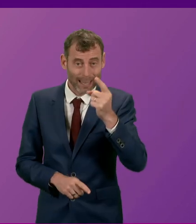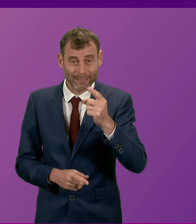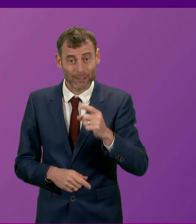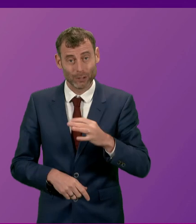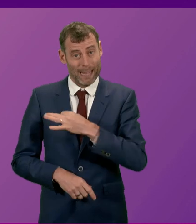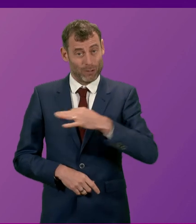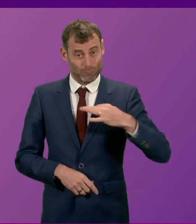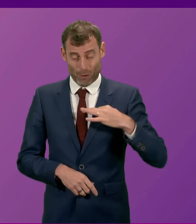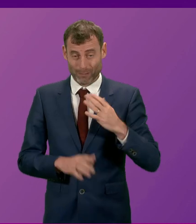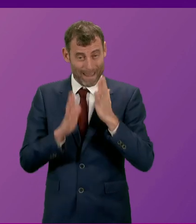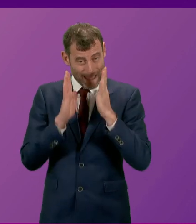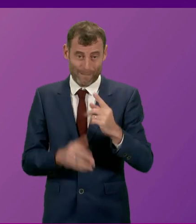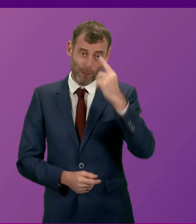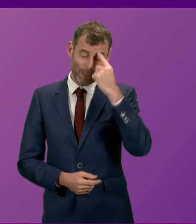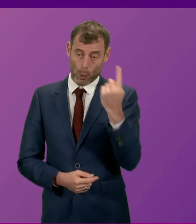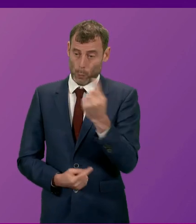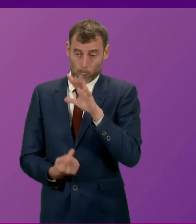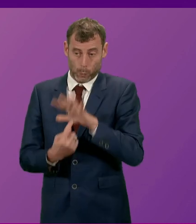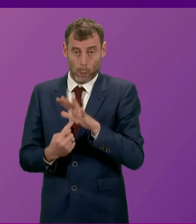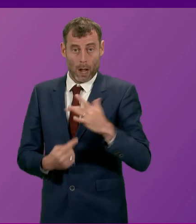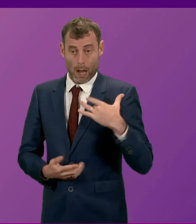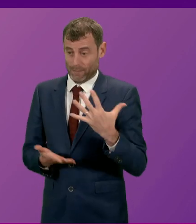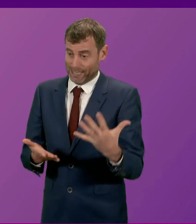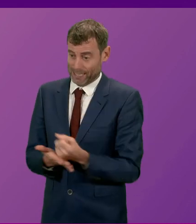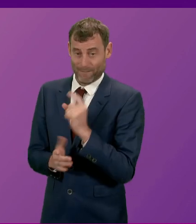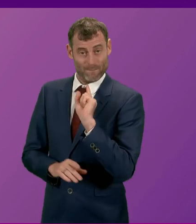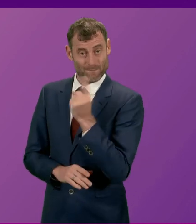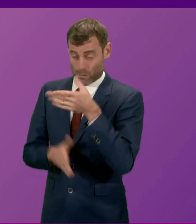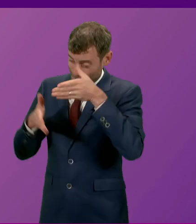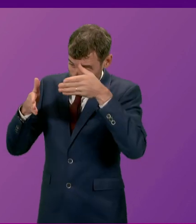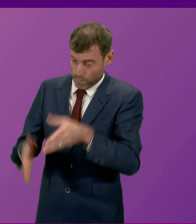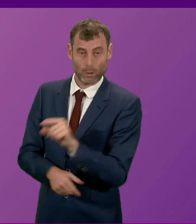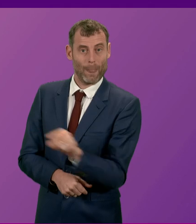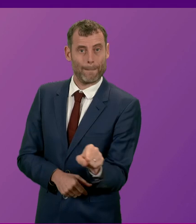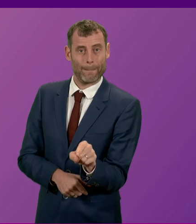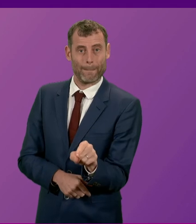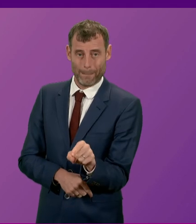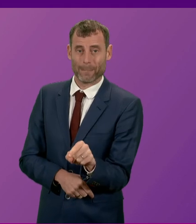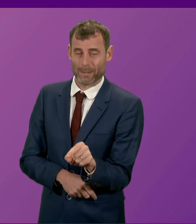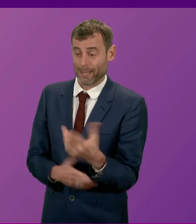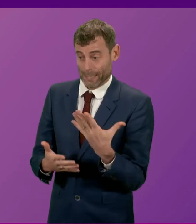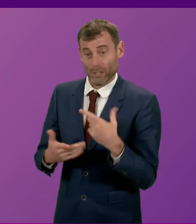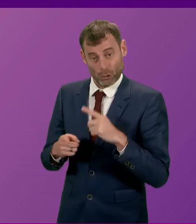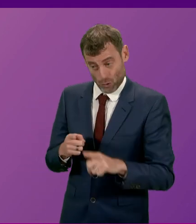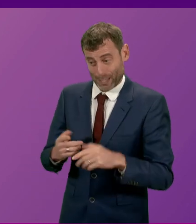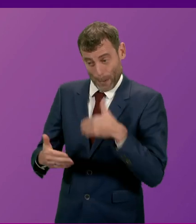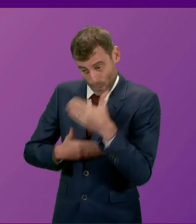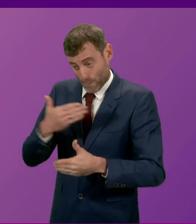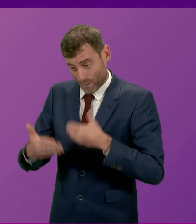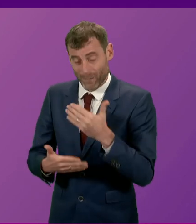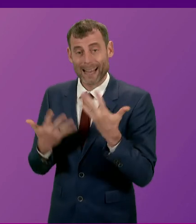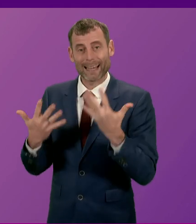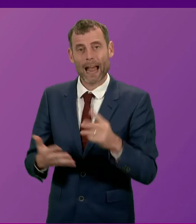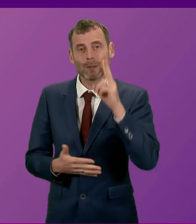being attached to try to save lives in the circumstances that we face. And progress has been made in that respect on cancer